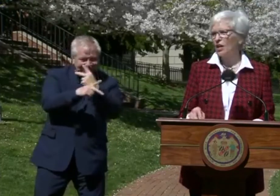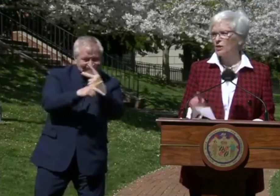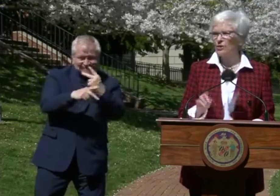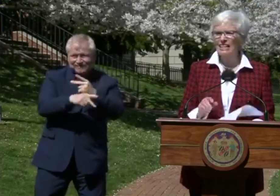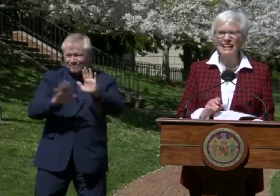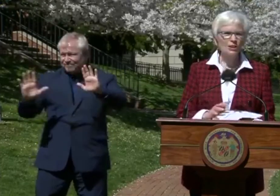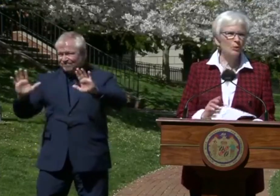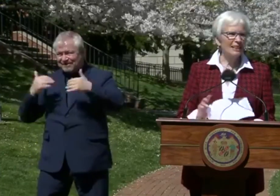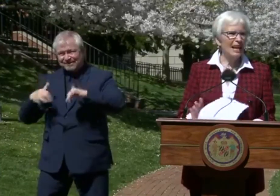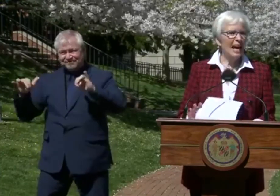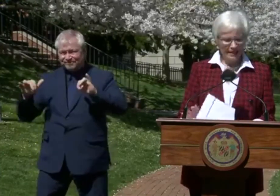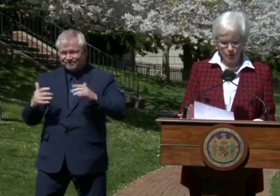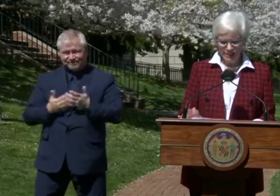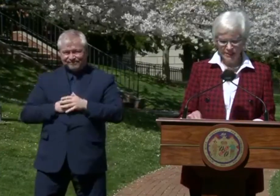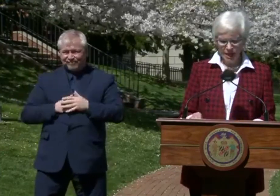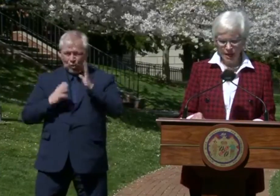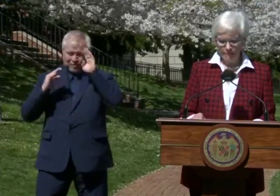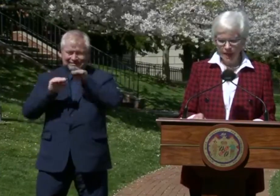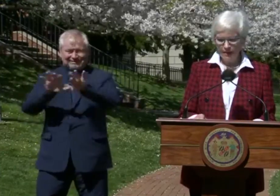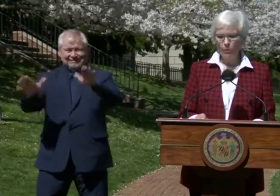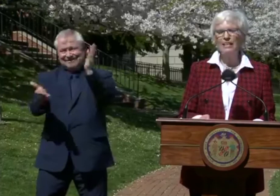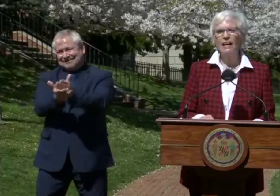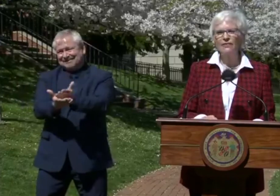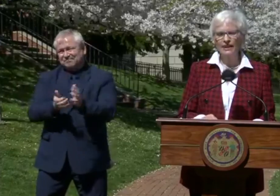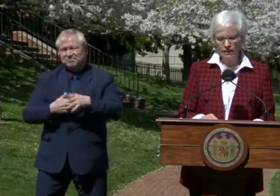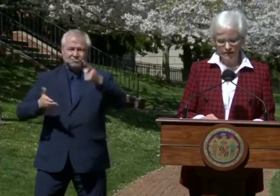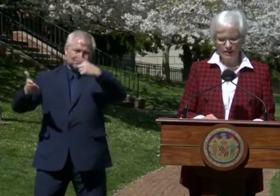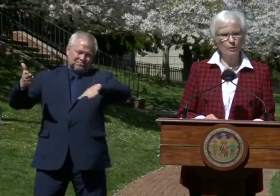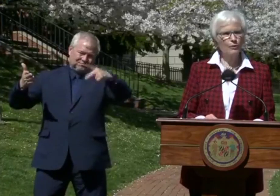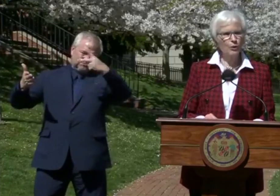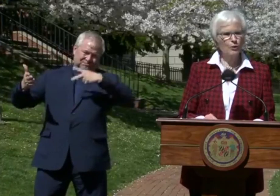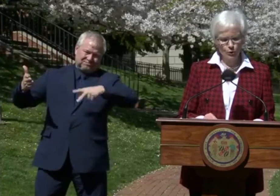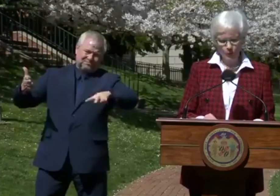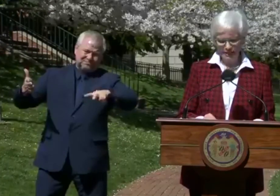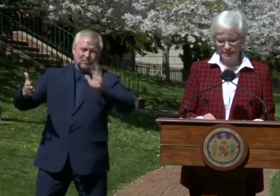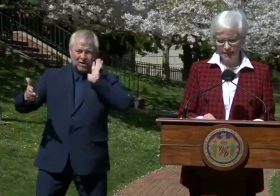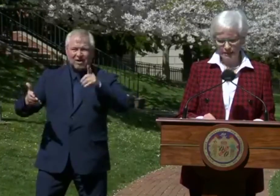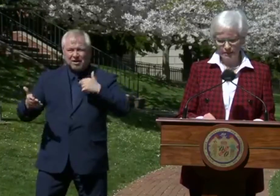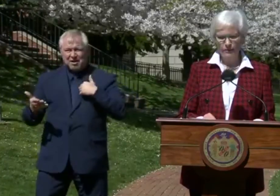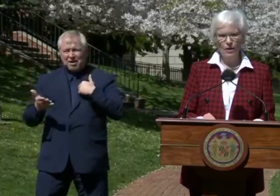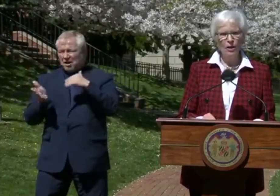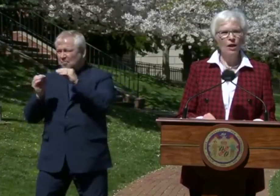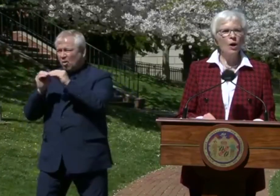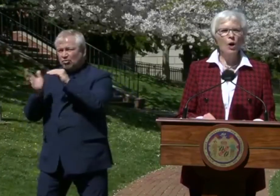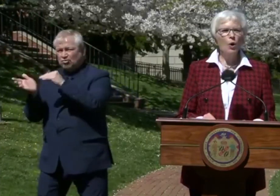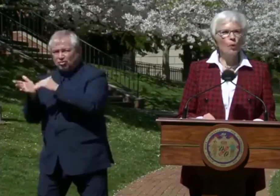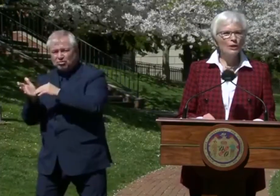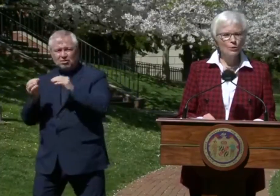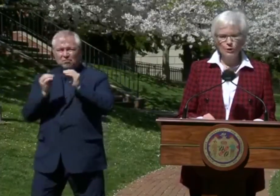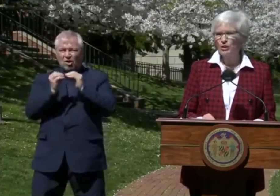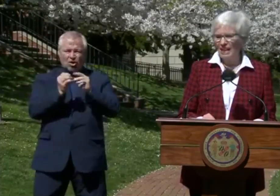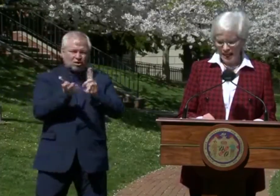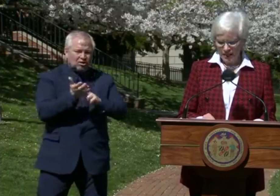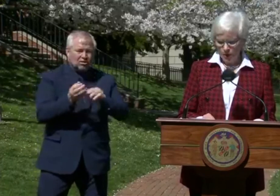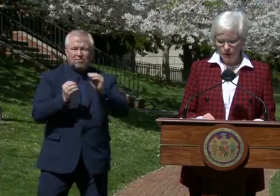today so that next week and in the weeks to come, there will be enough care available for those who do get sick. What you